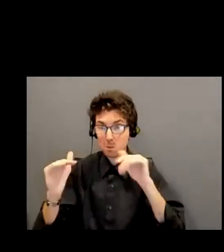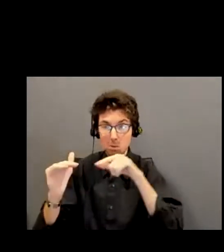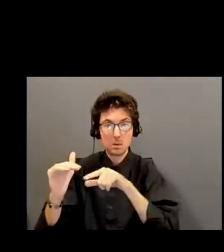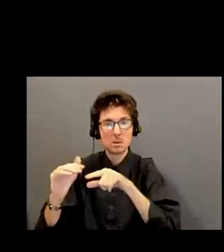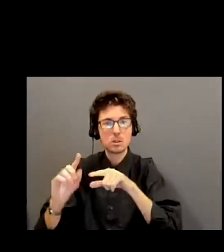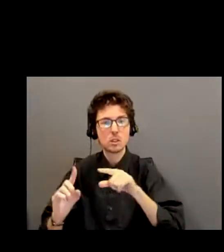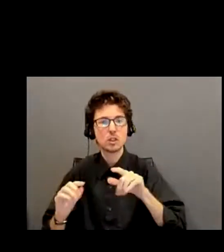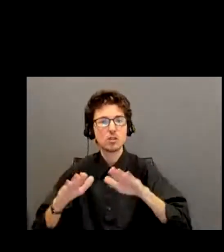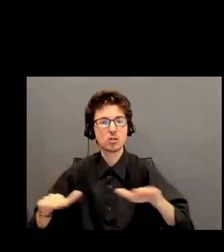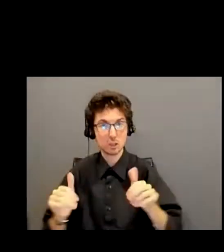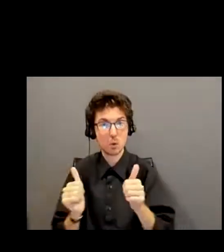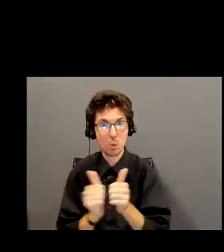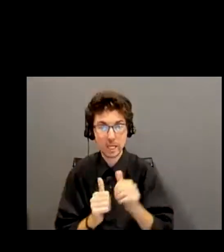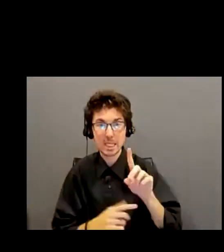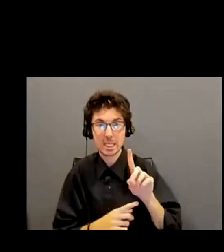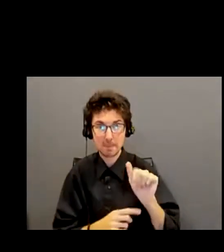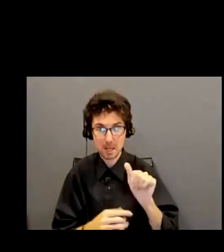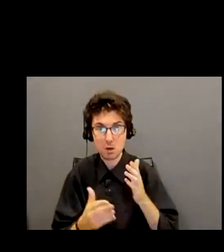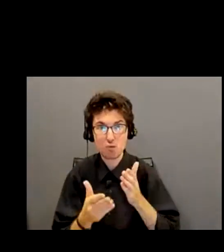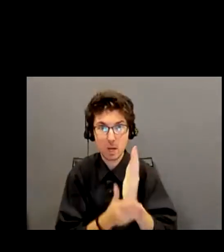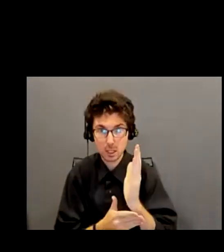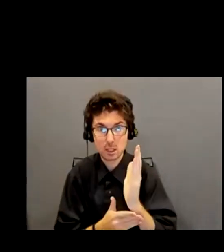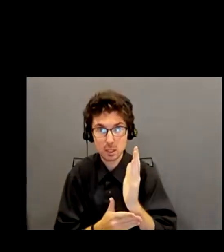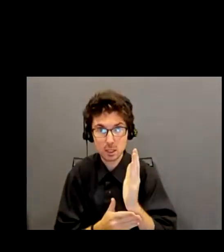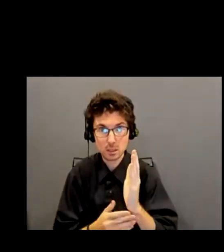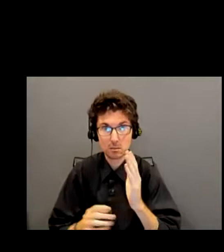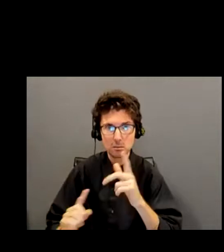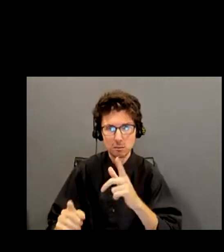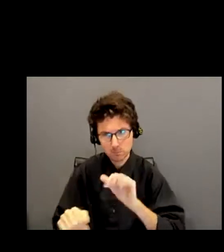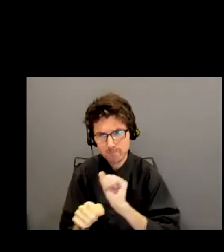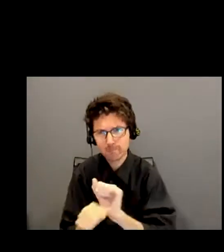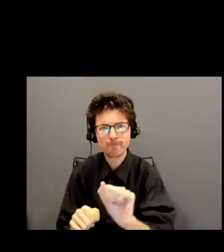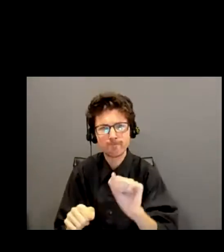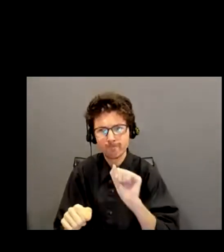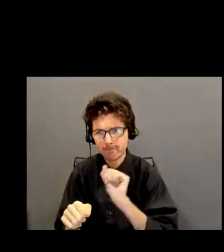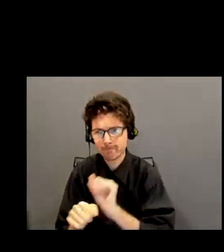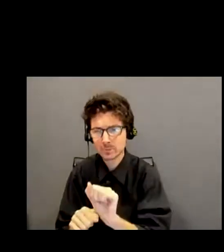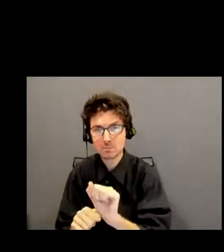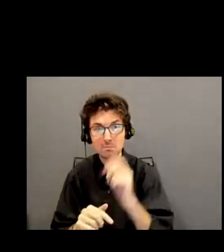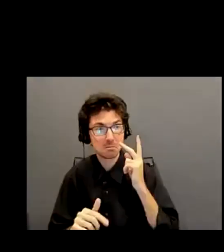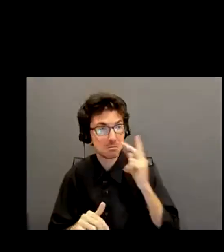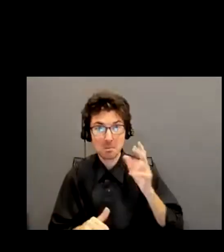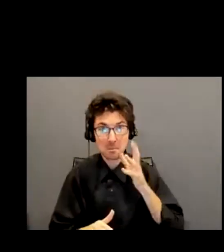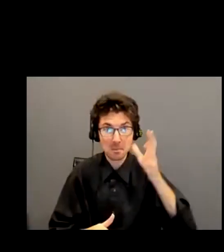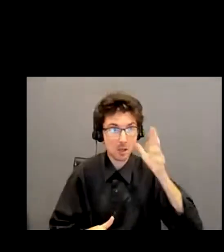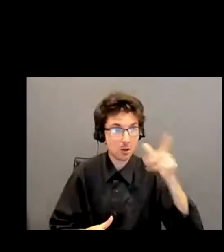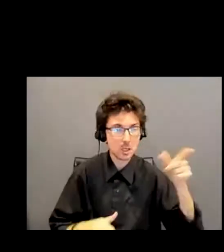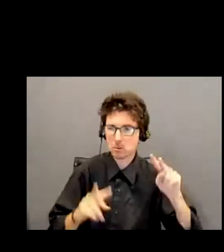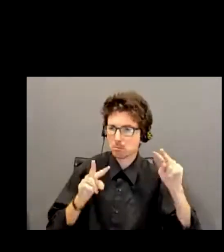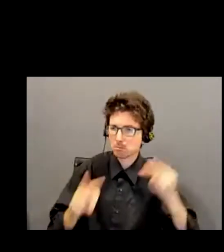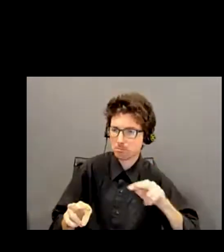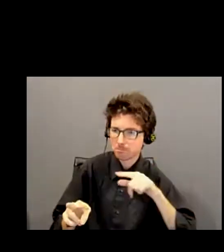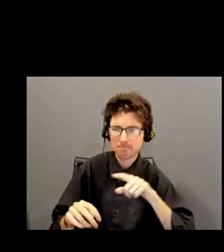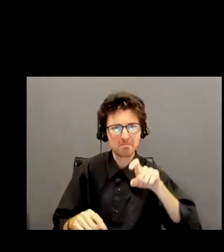rights. Parents of children with disability need to adapt to a reality they have not